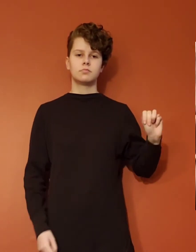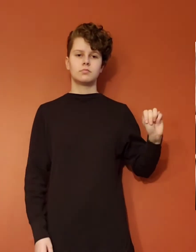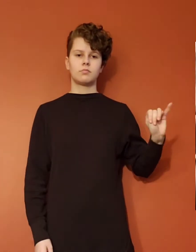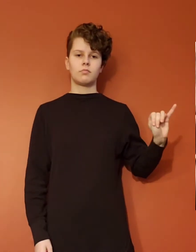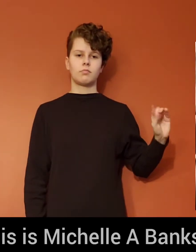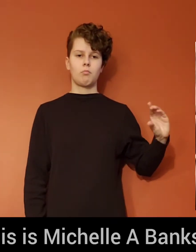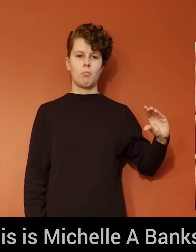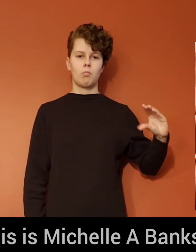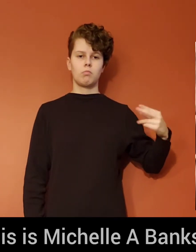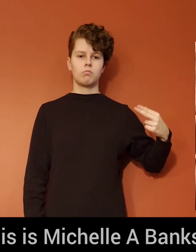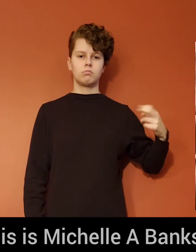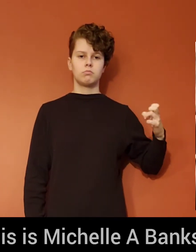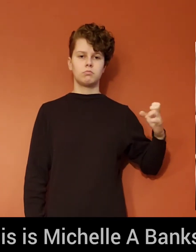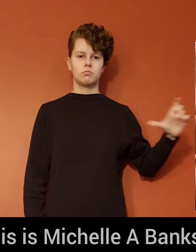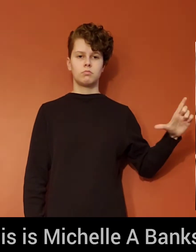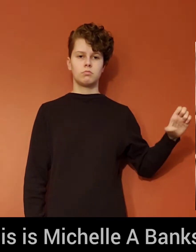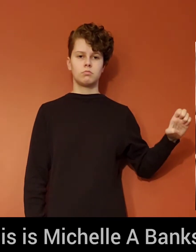This is Michelle A. Banks.